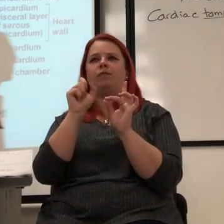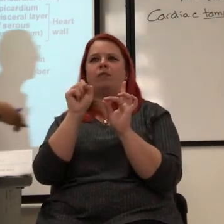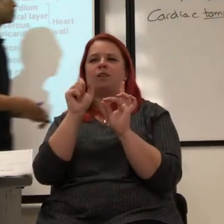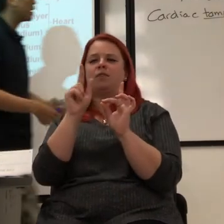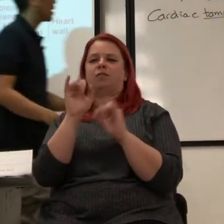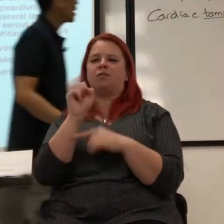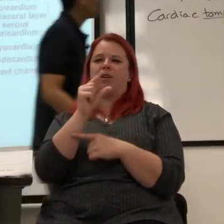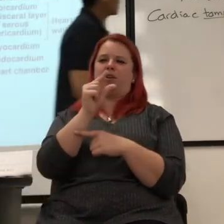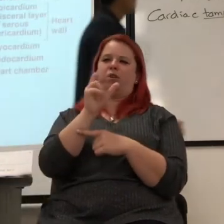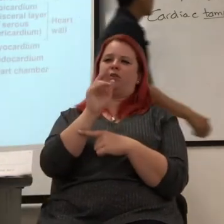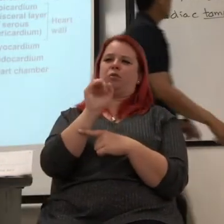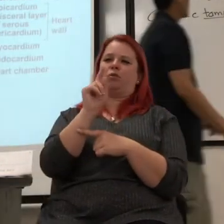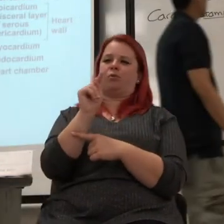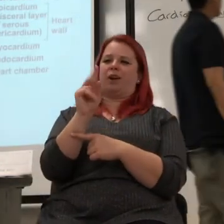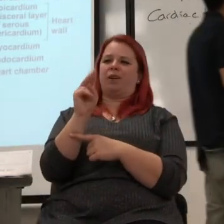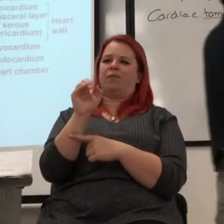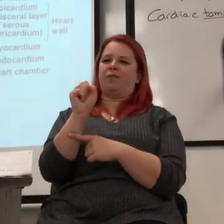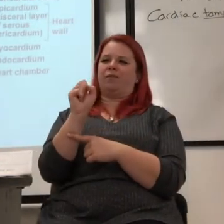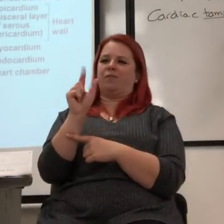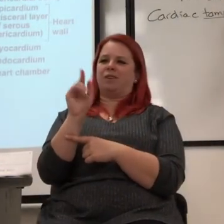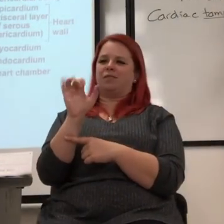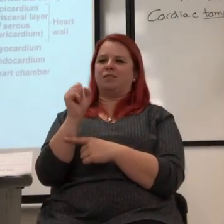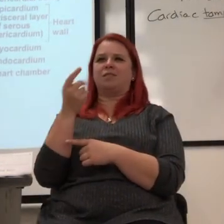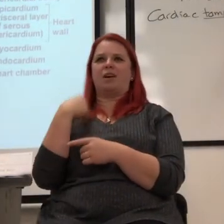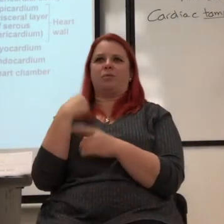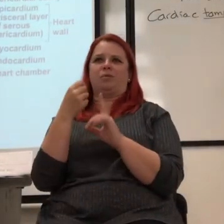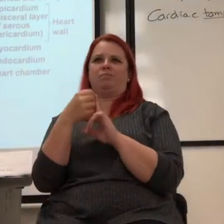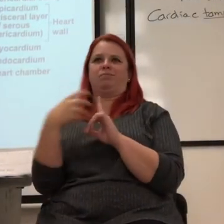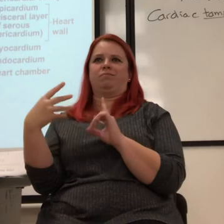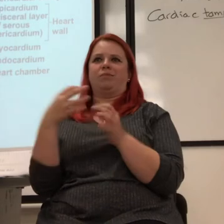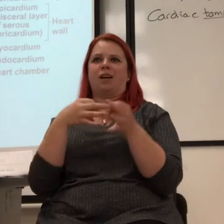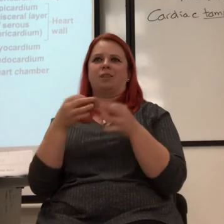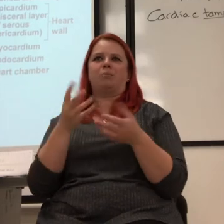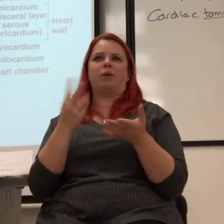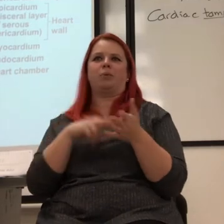vessels. What does it mean by that? Great vessels,